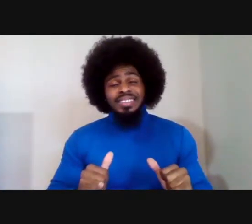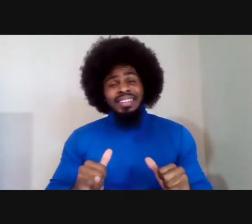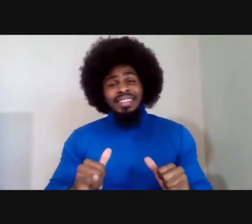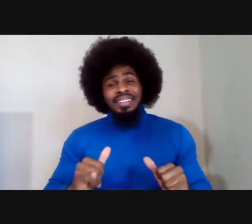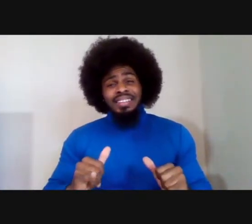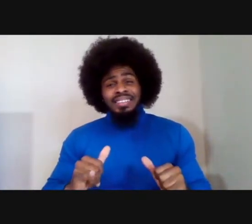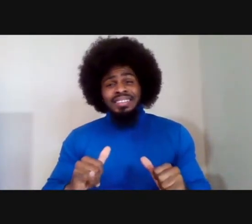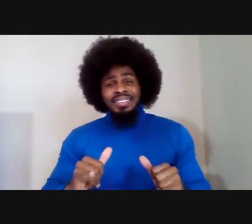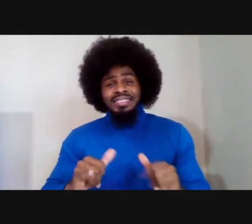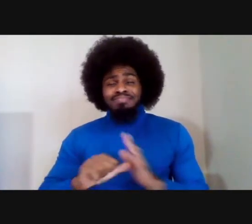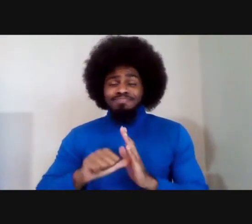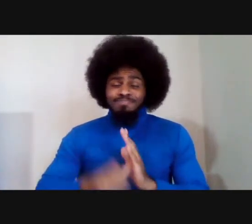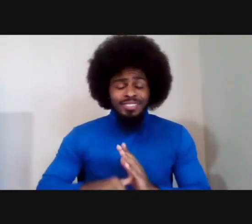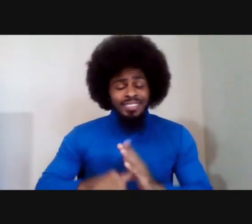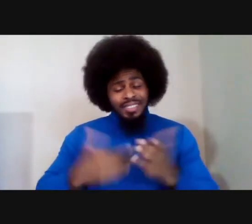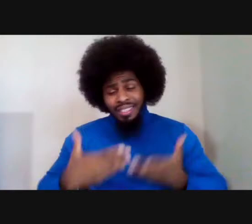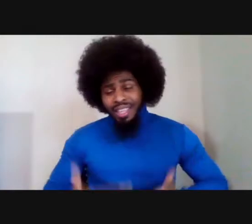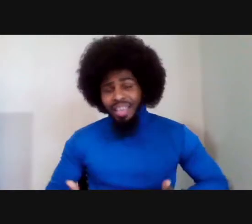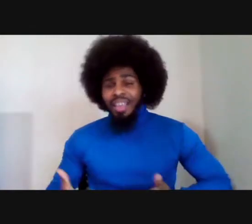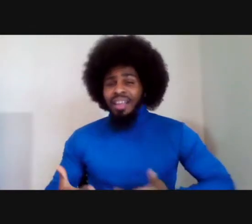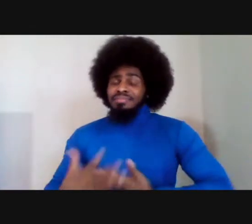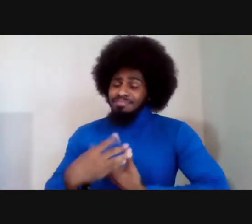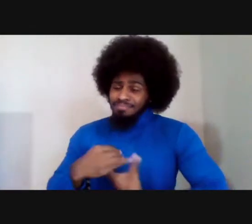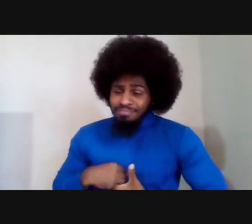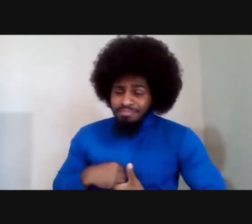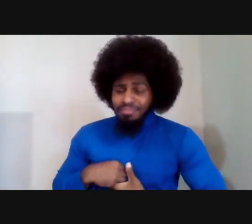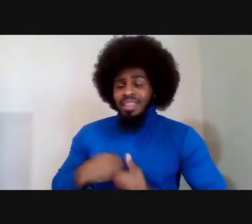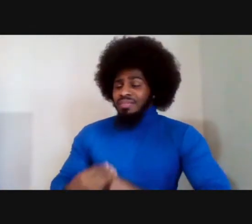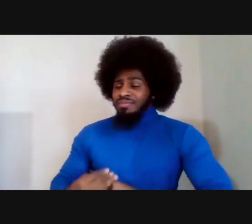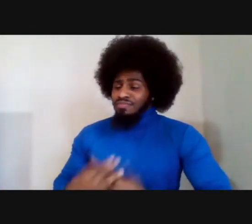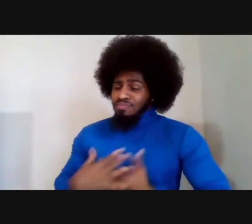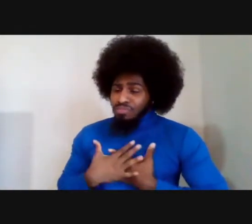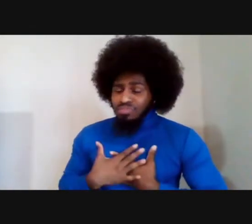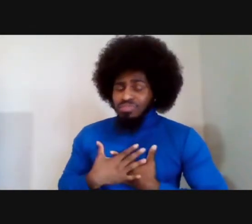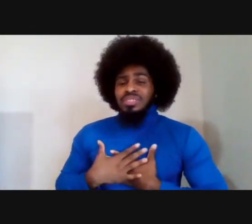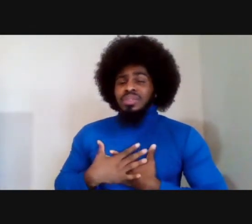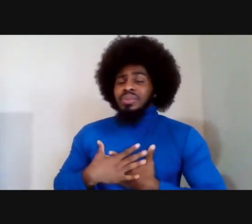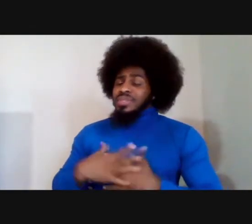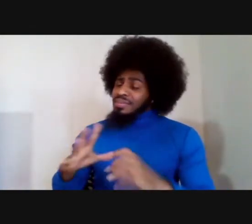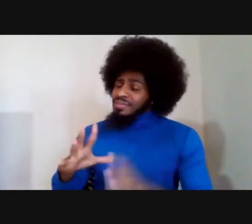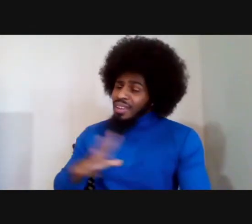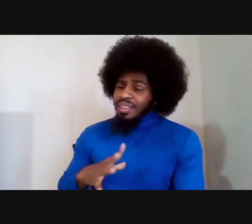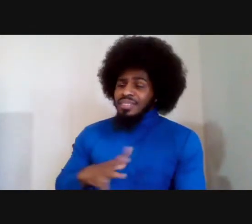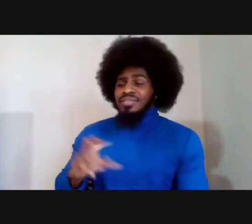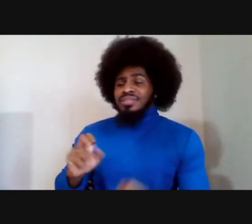me. And I feel like it's been the same, that it's okay. Like,